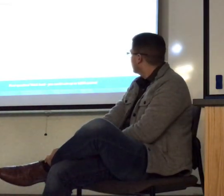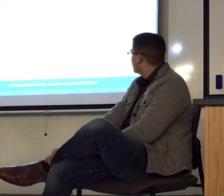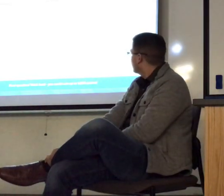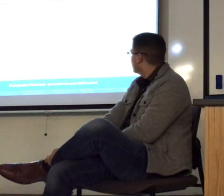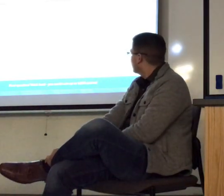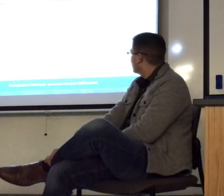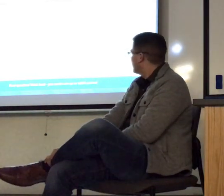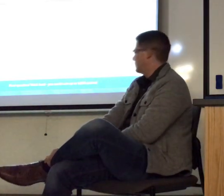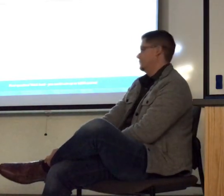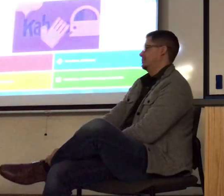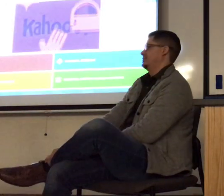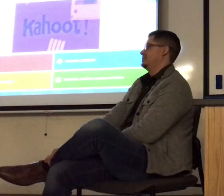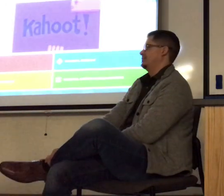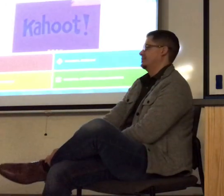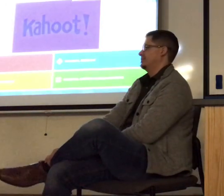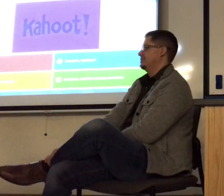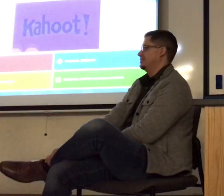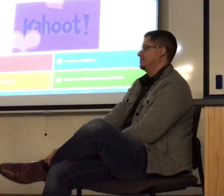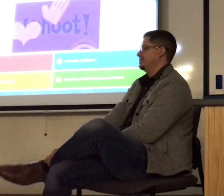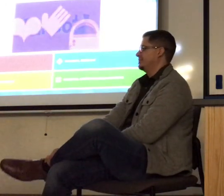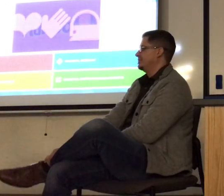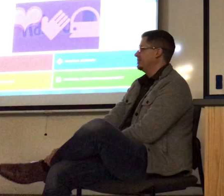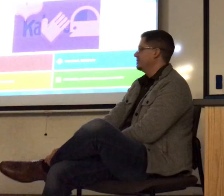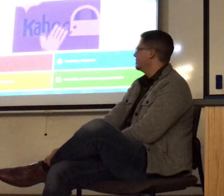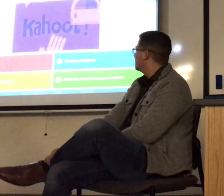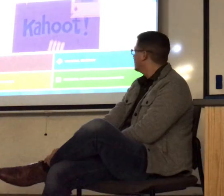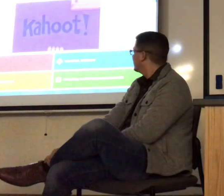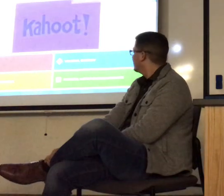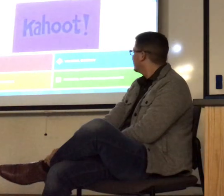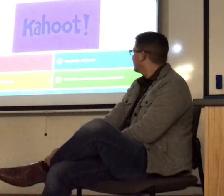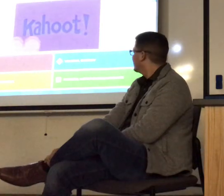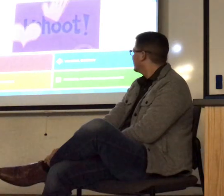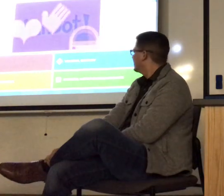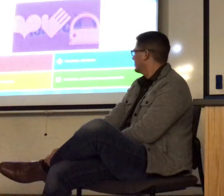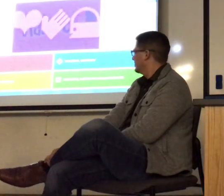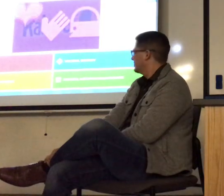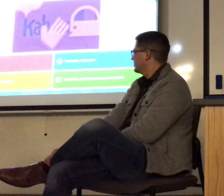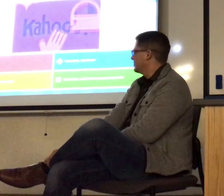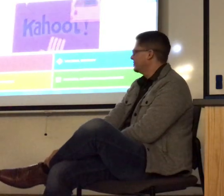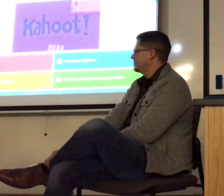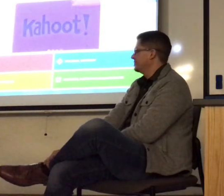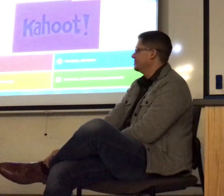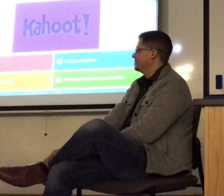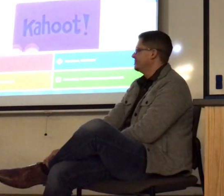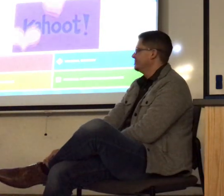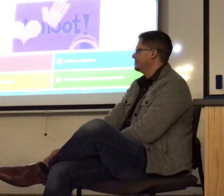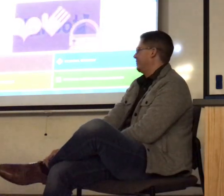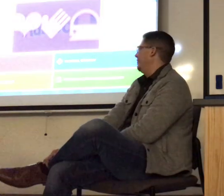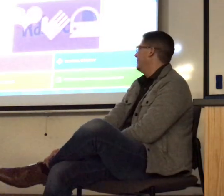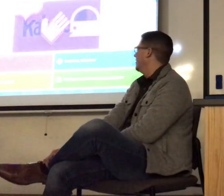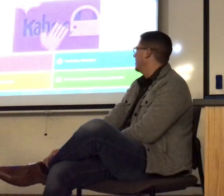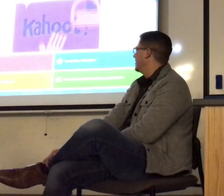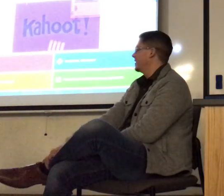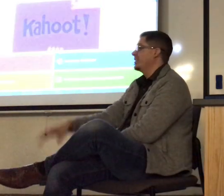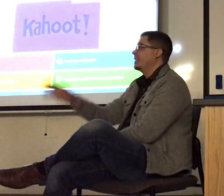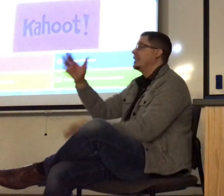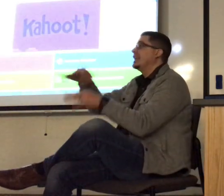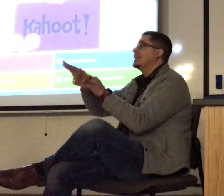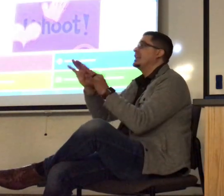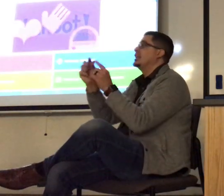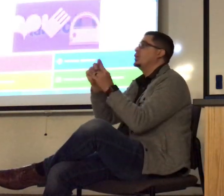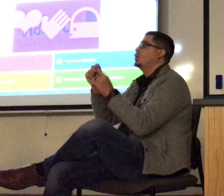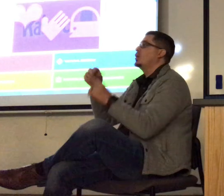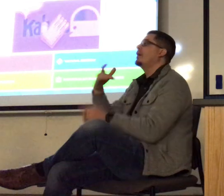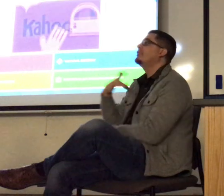You feel the bran muffin you ate digest in your stomach. The key word is feel.